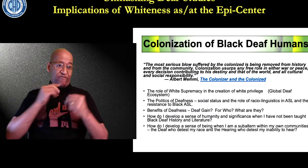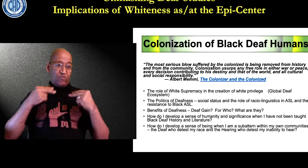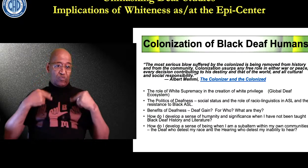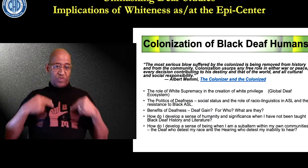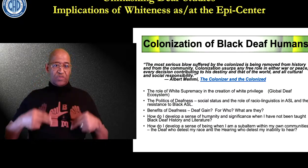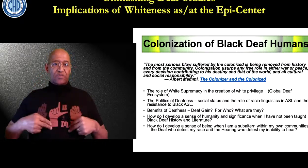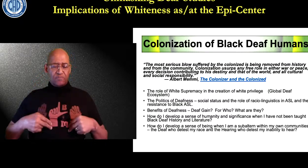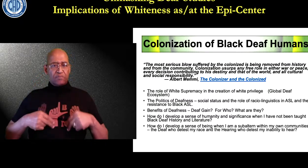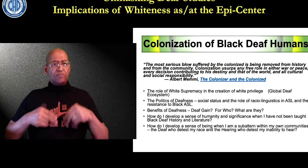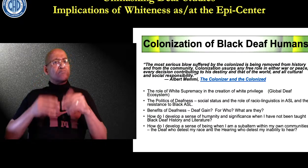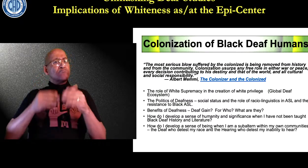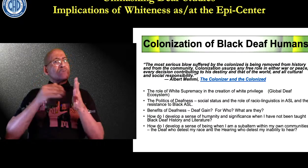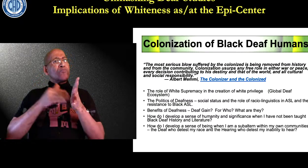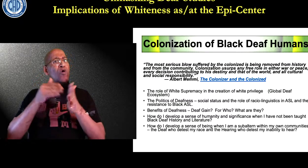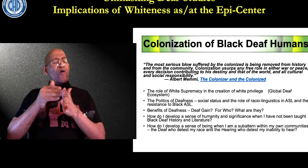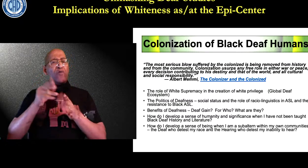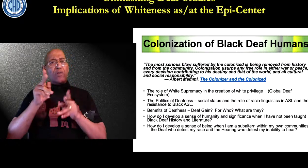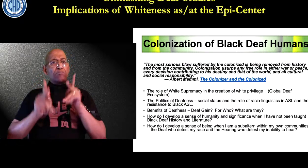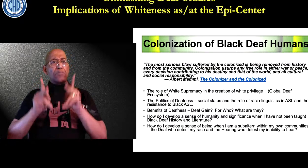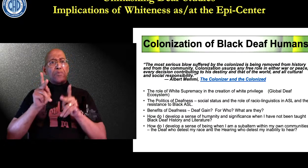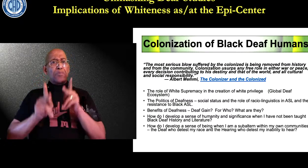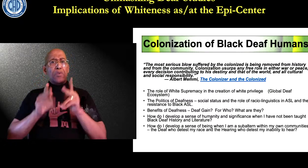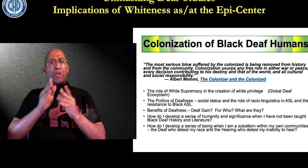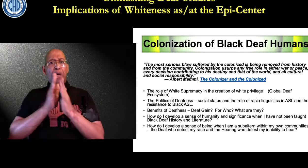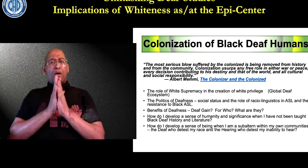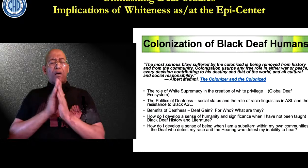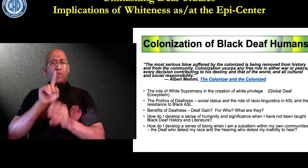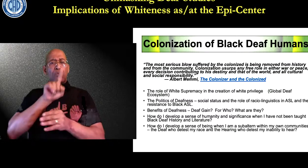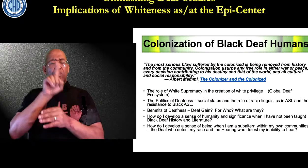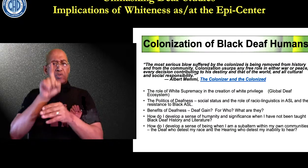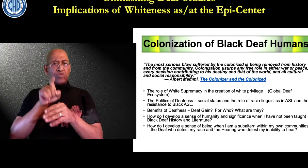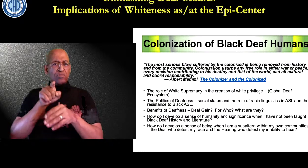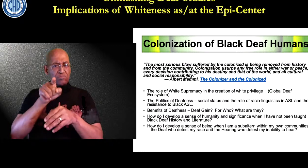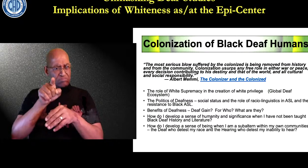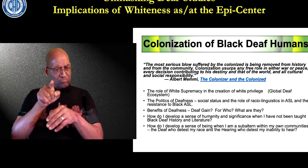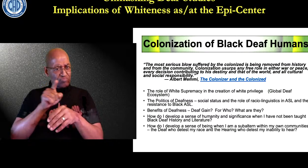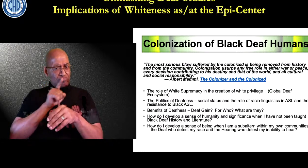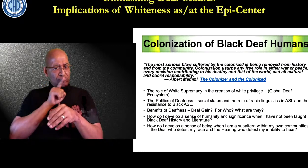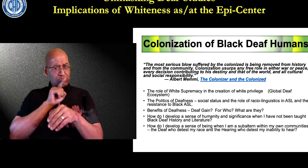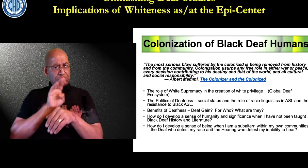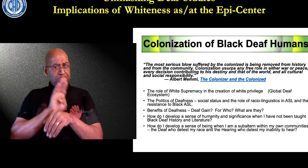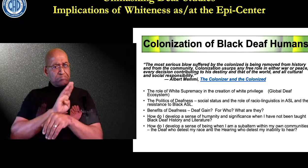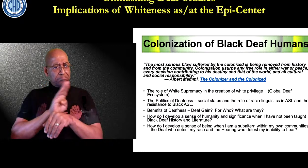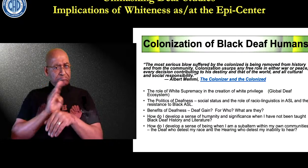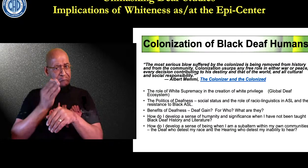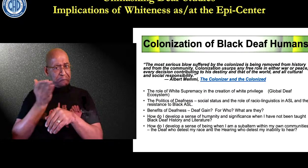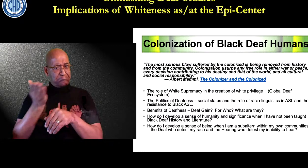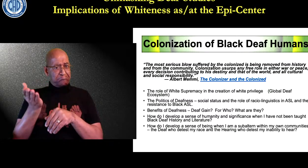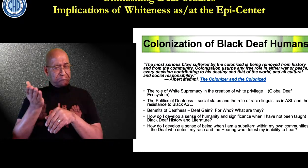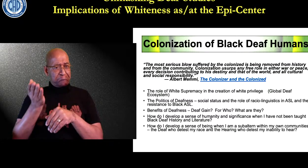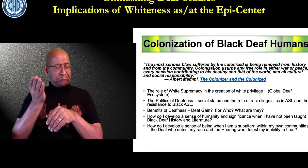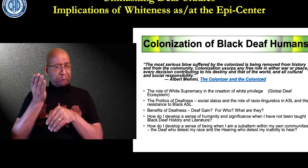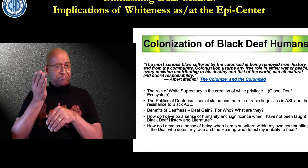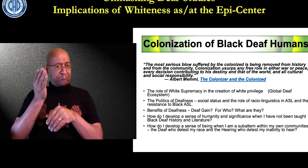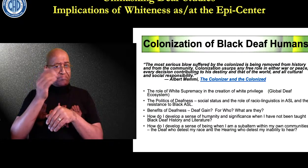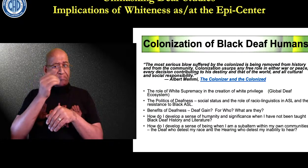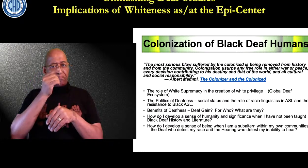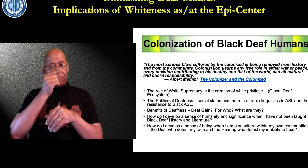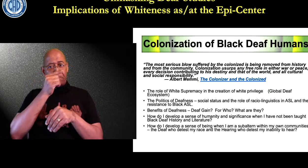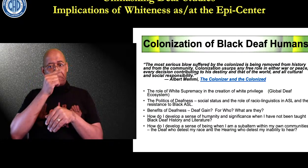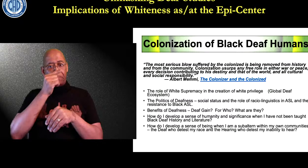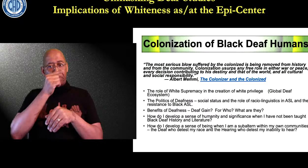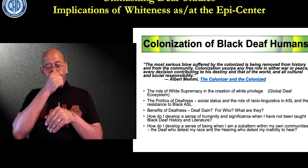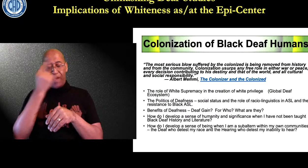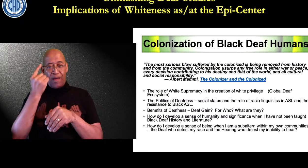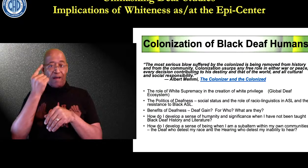I started with the colonization of Black deaf humans. Oftentimes people will